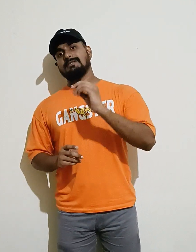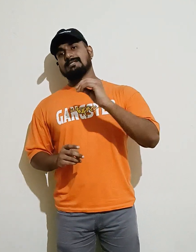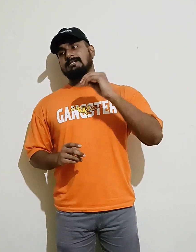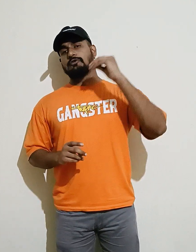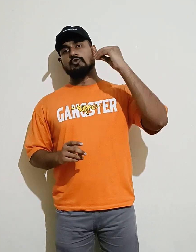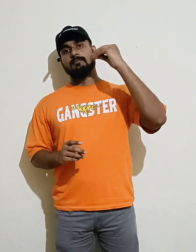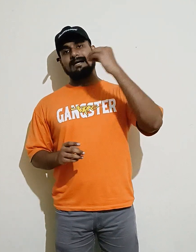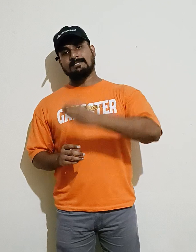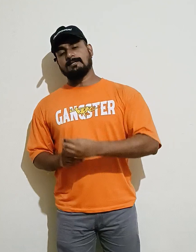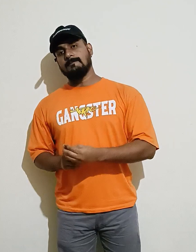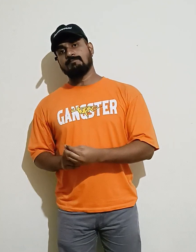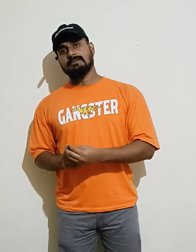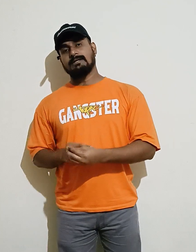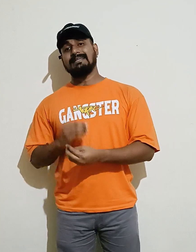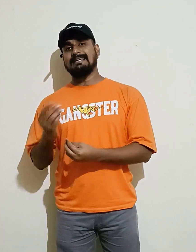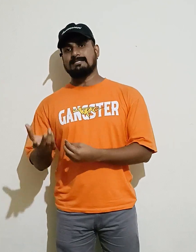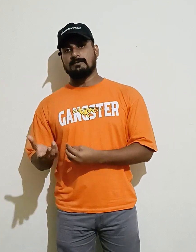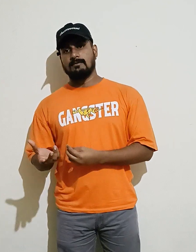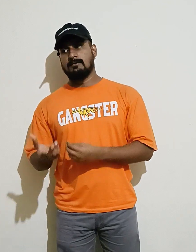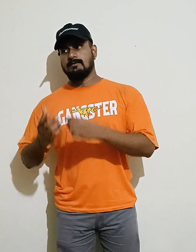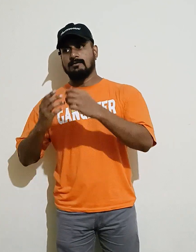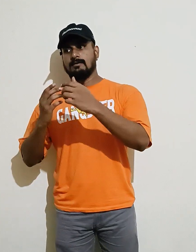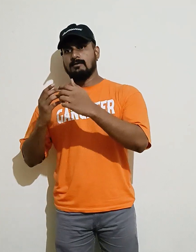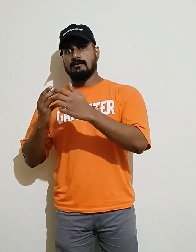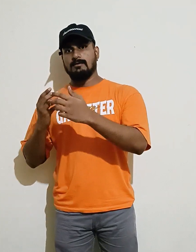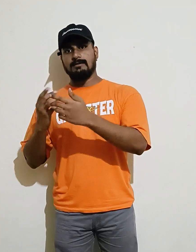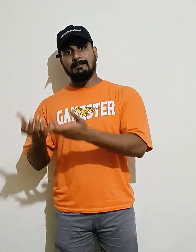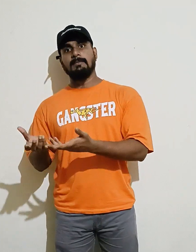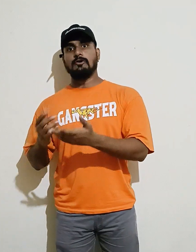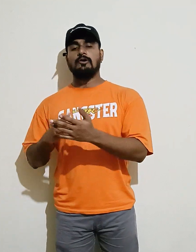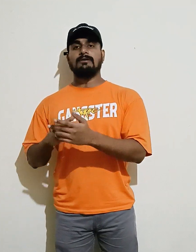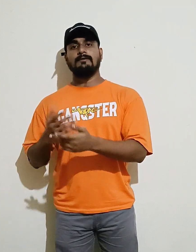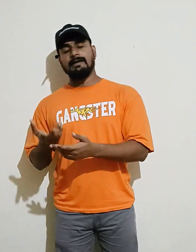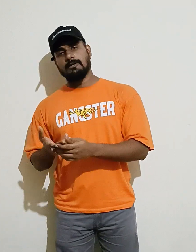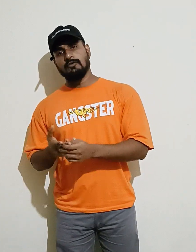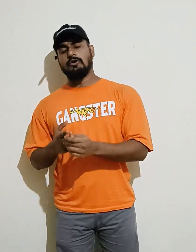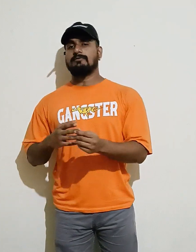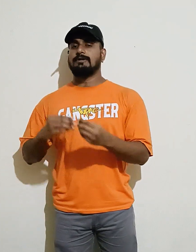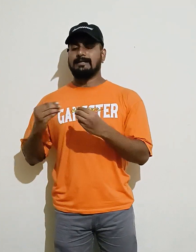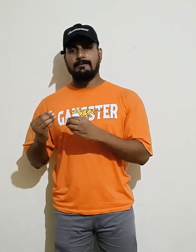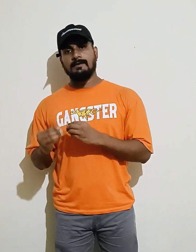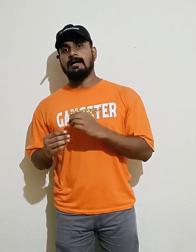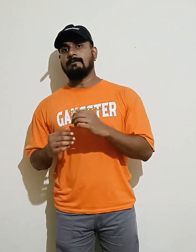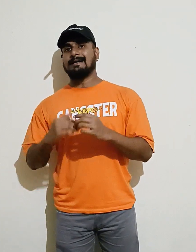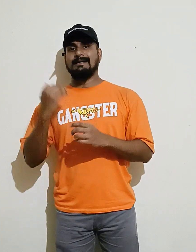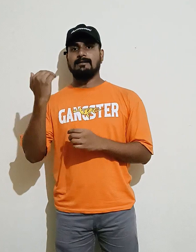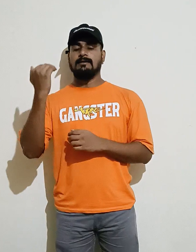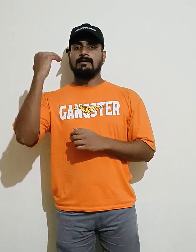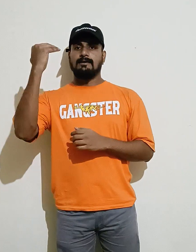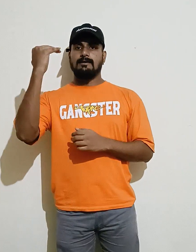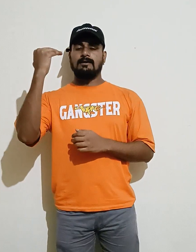we just need to pass the case number or the value or whatever I am writing